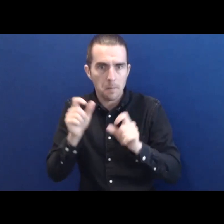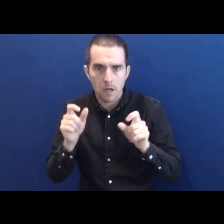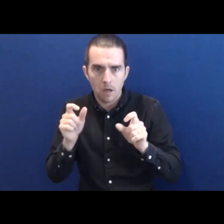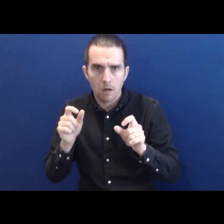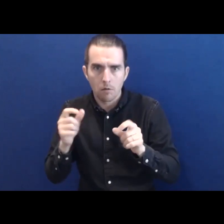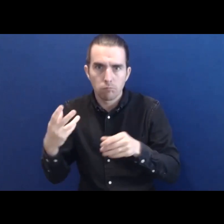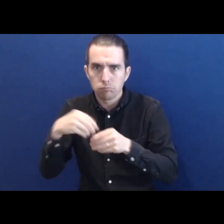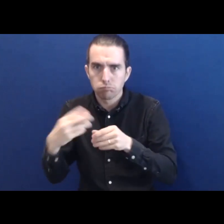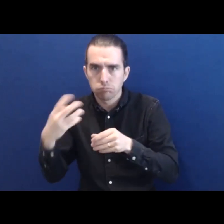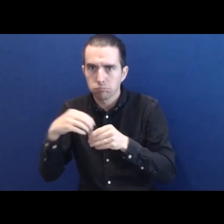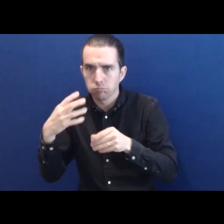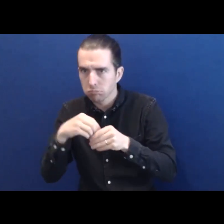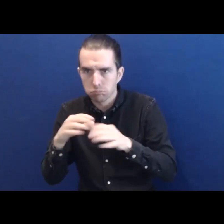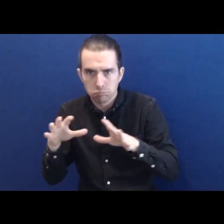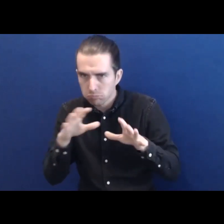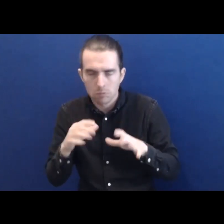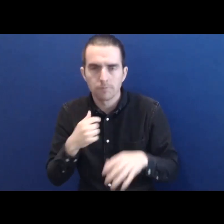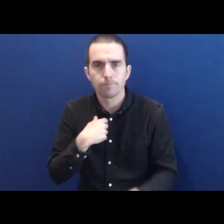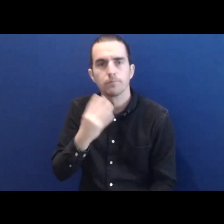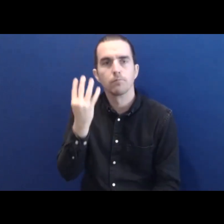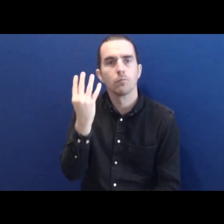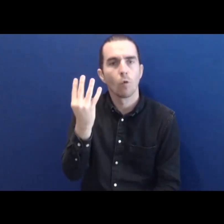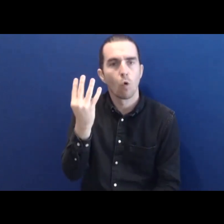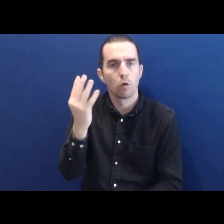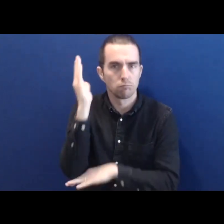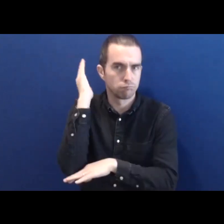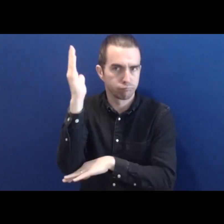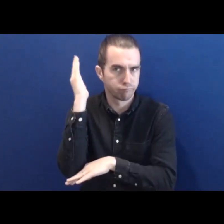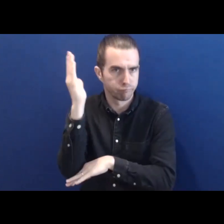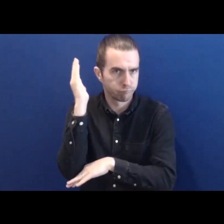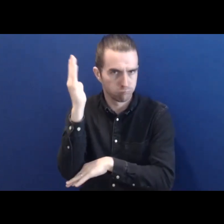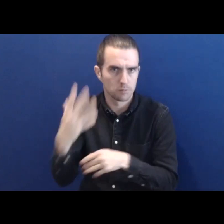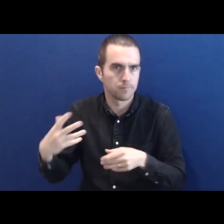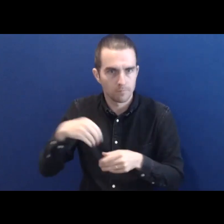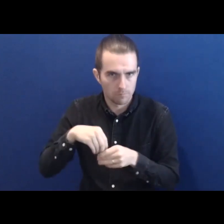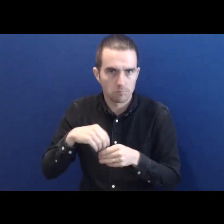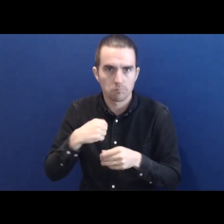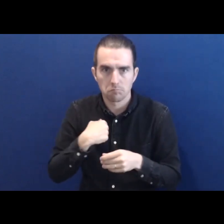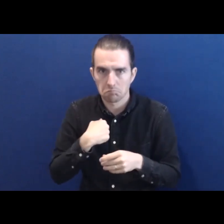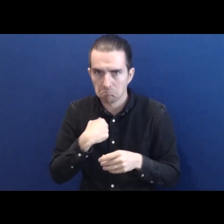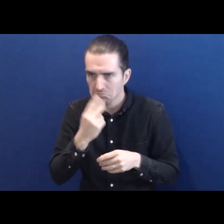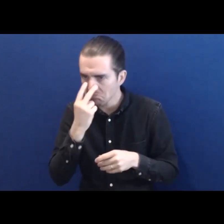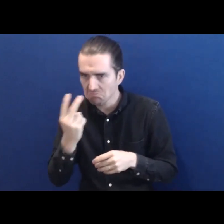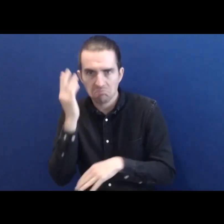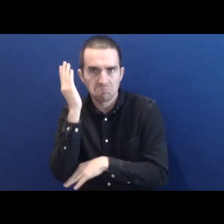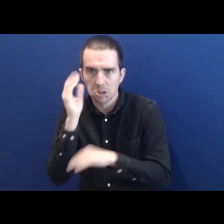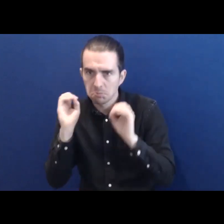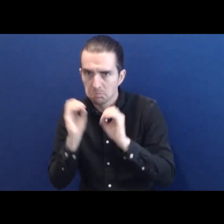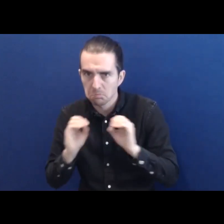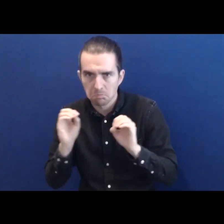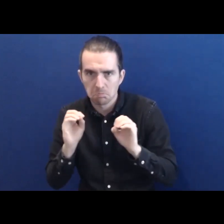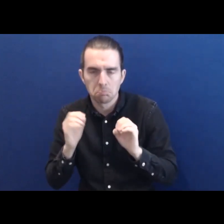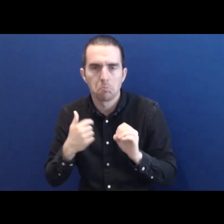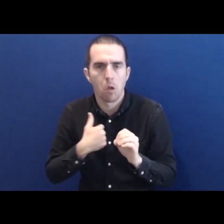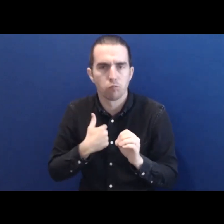yet. I will introduce her. If she does not manage to connect, we have